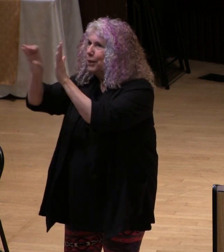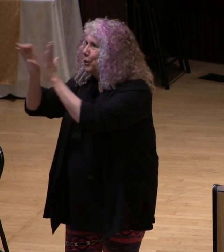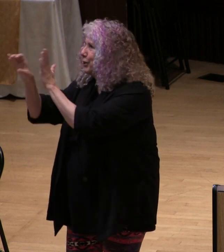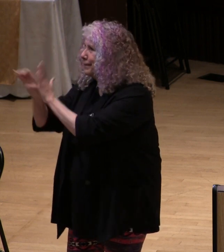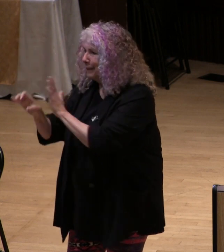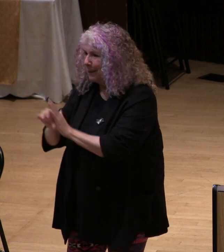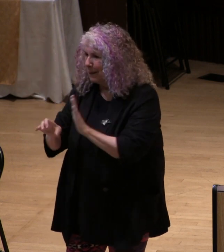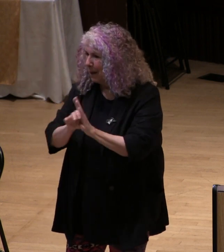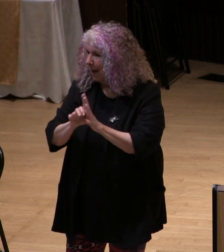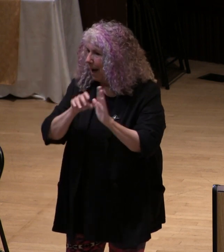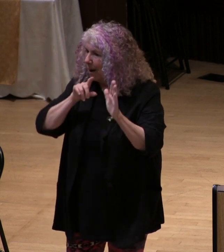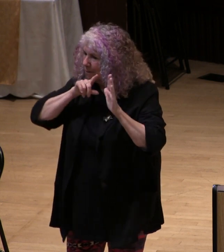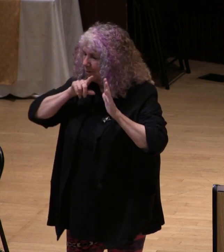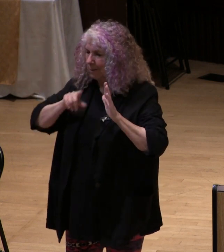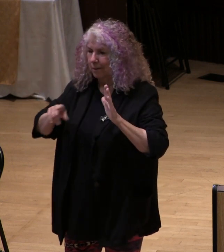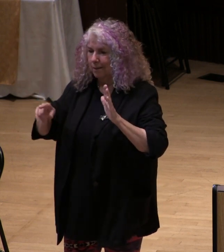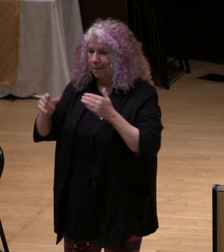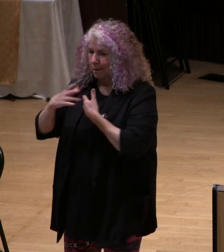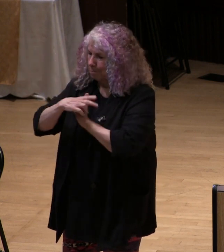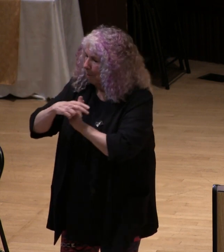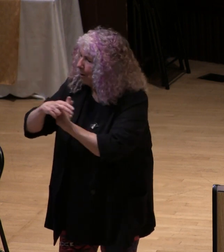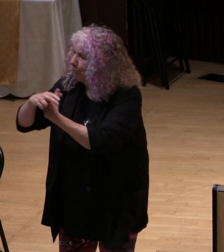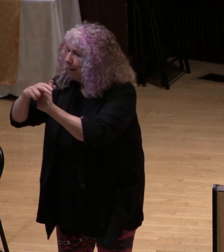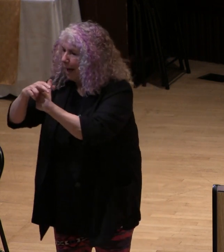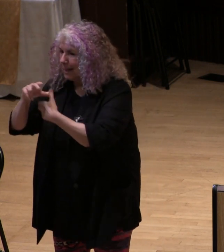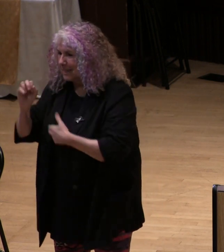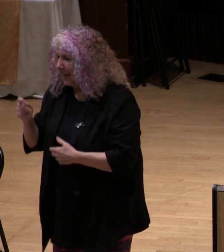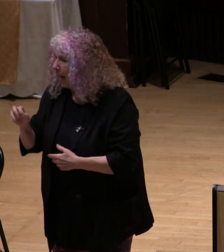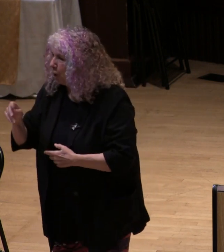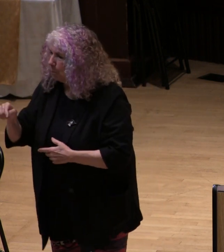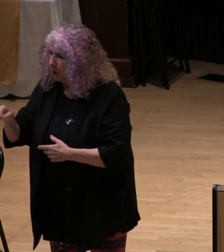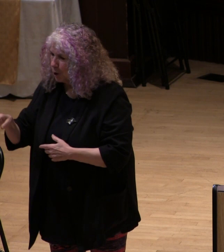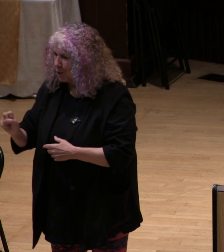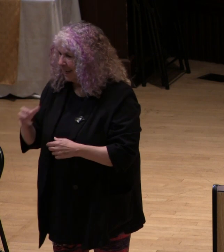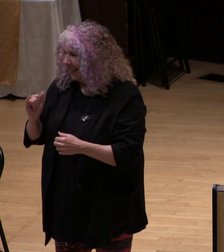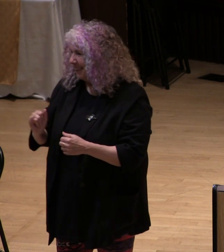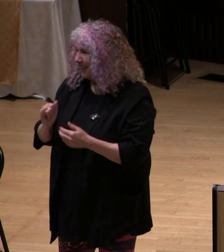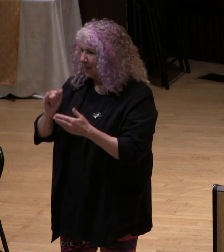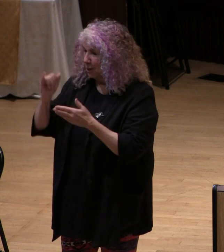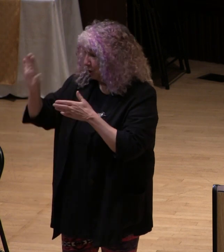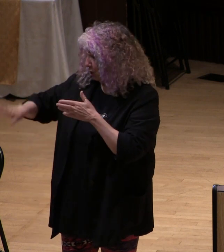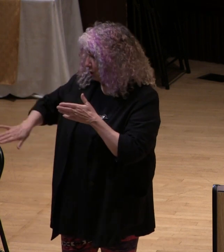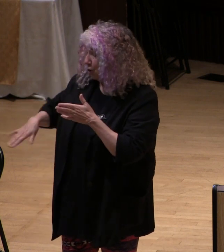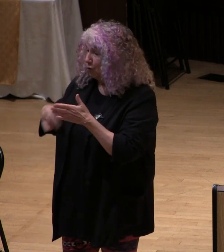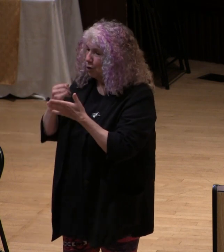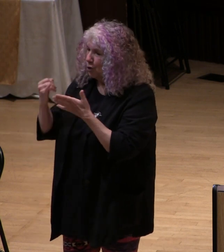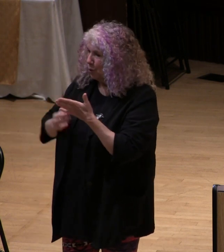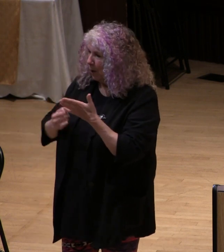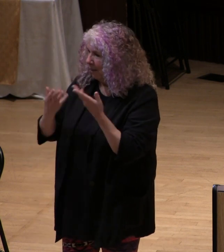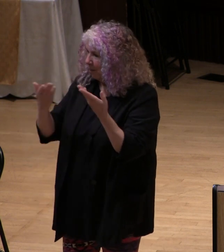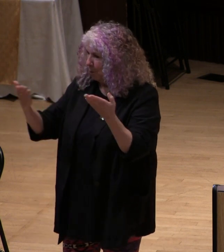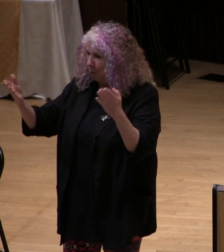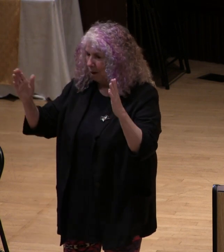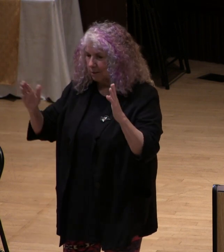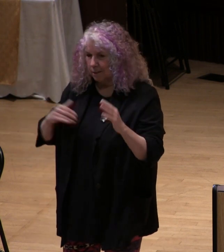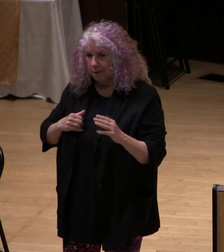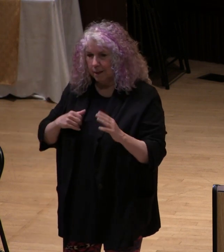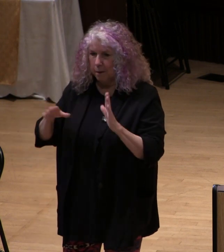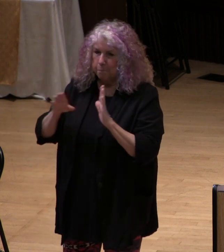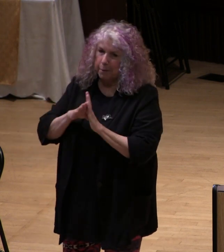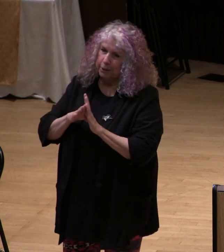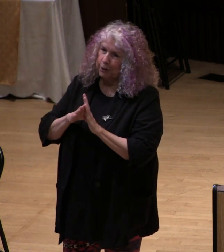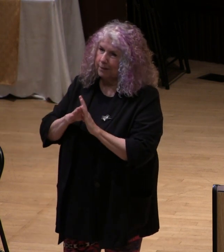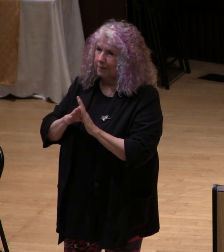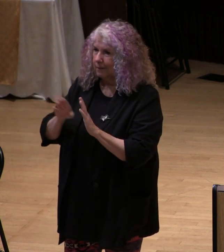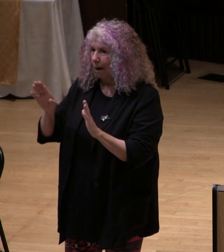of caterpillars, chrysalises, and butterflies that the children had drawn. Pictures of caterpillars turning